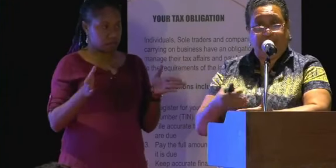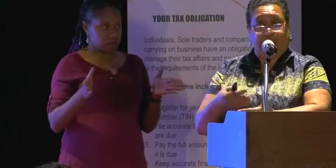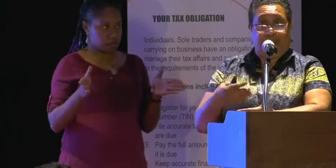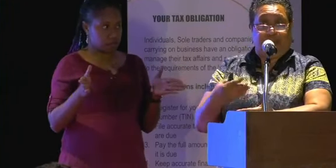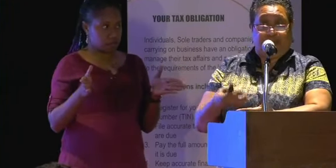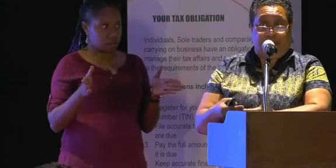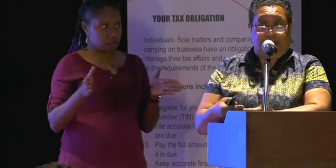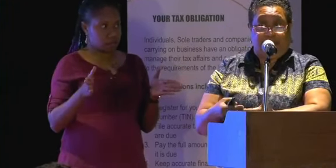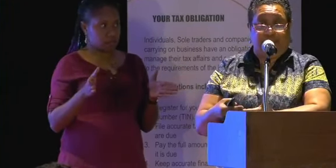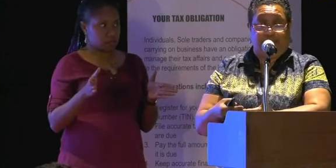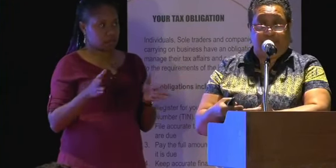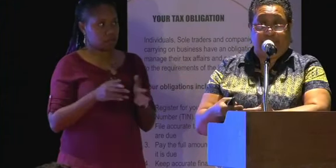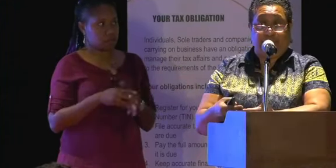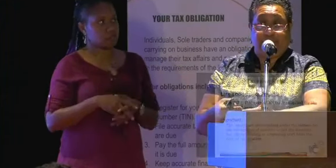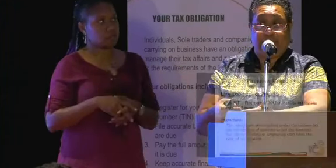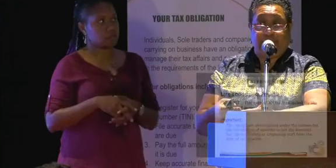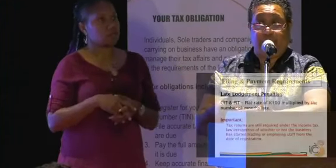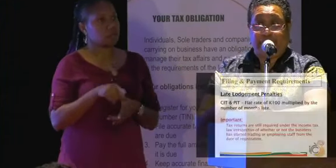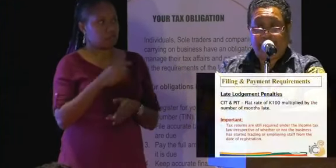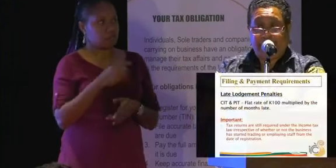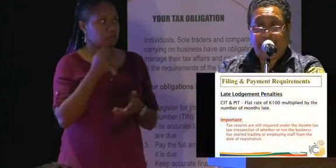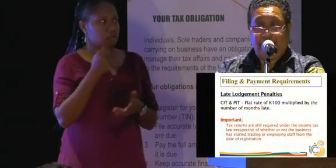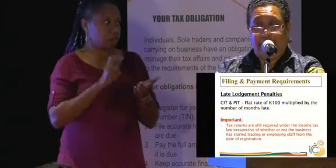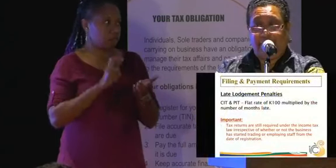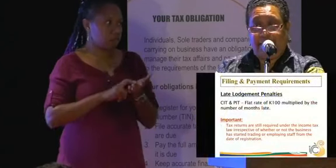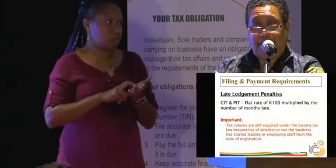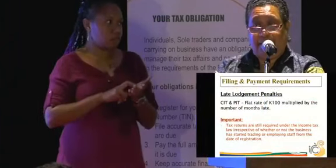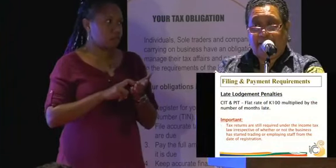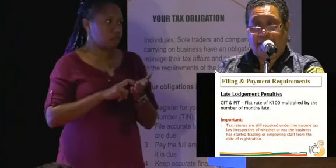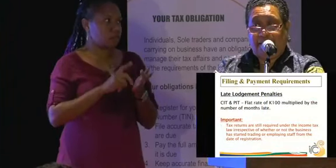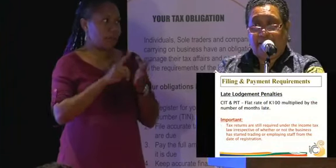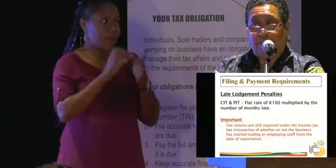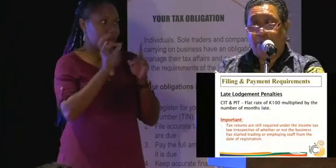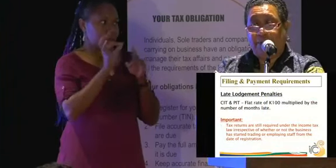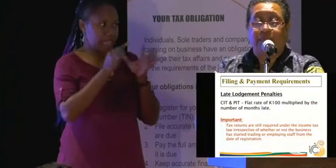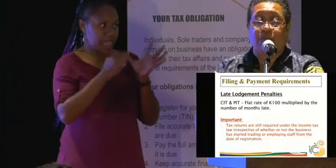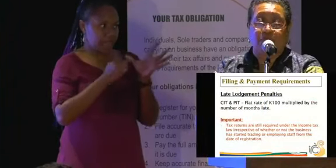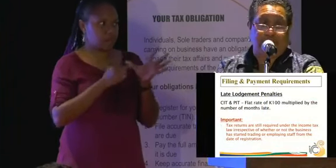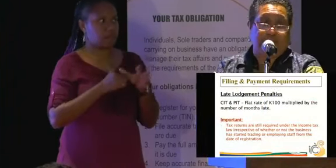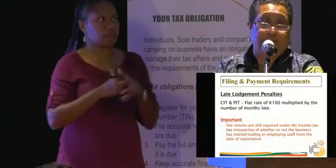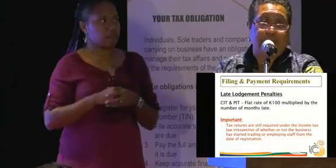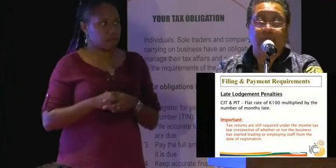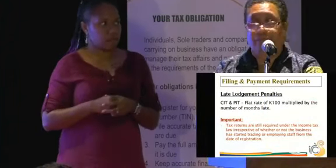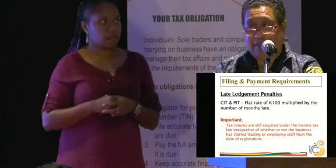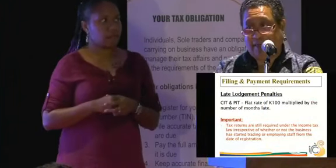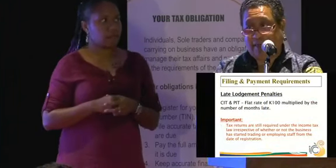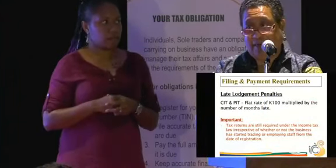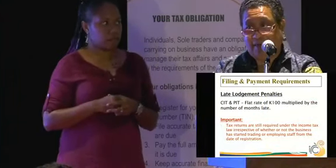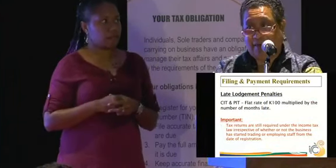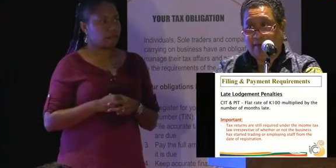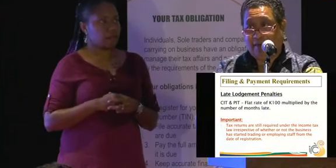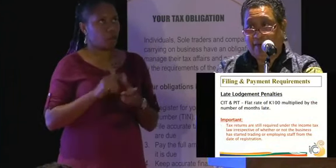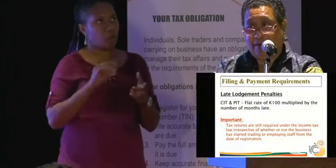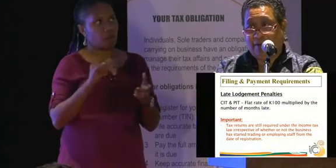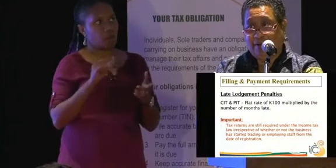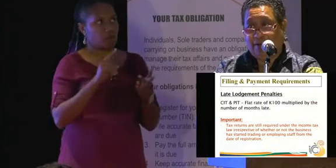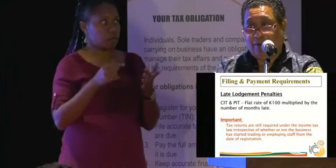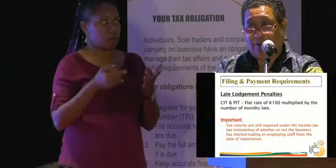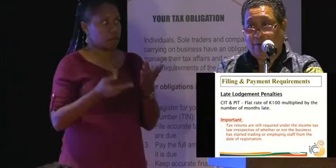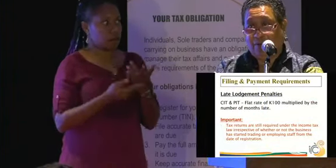and have registered for TIN, you must lodge a nil return.